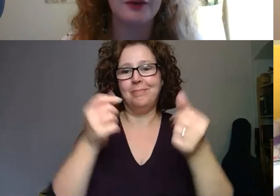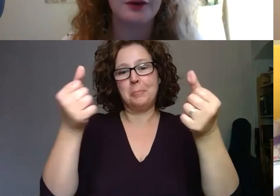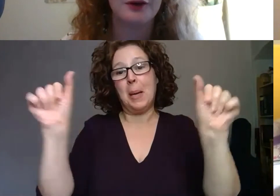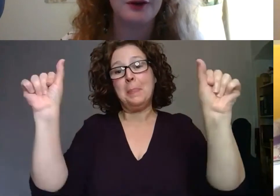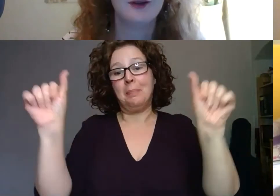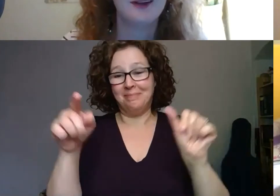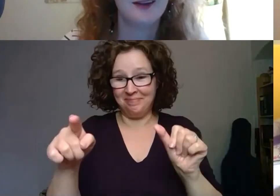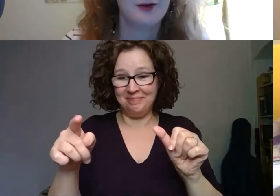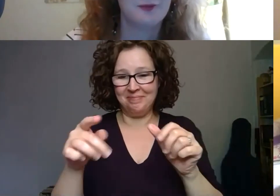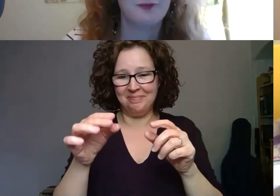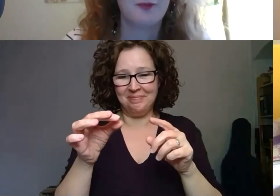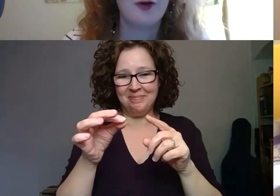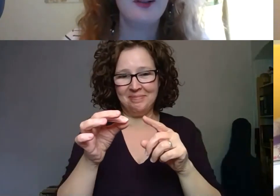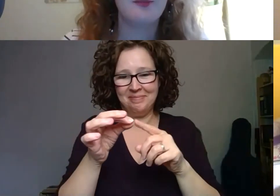have